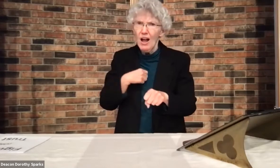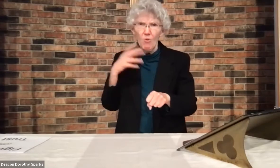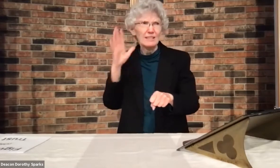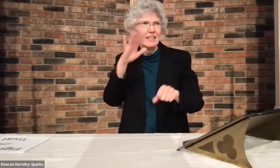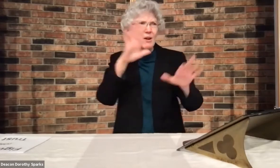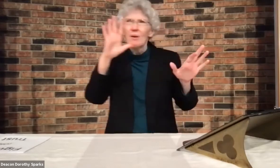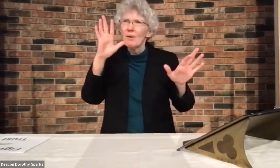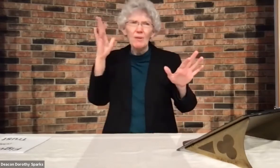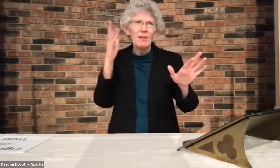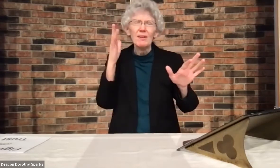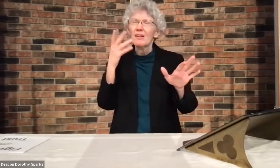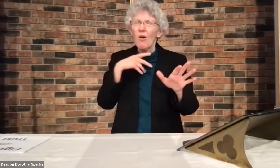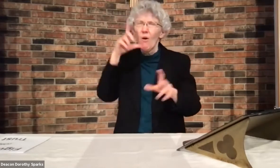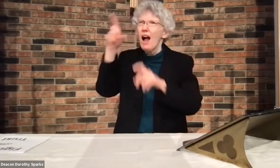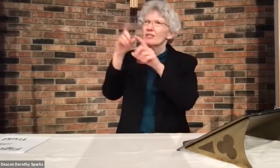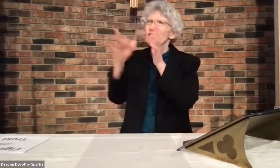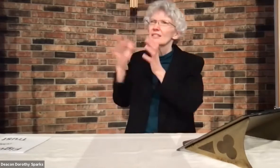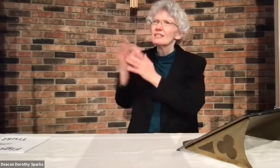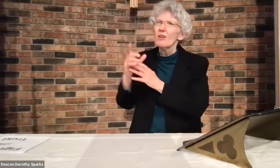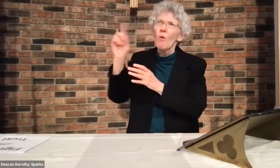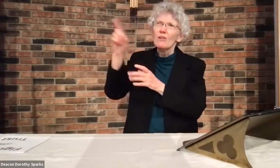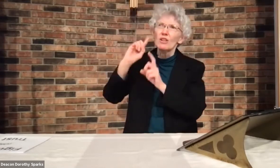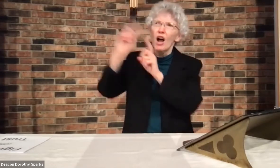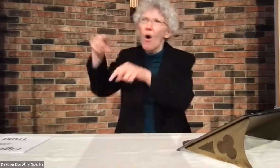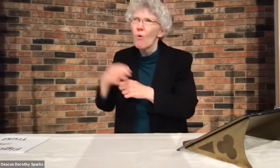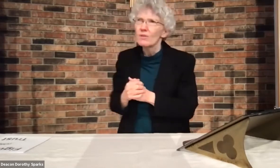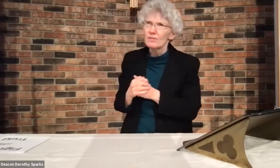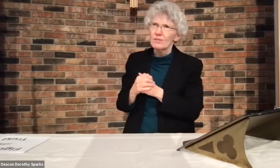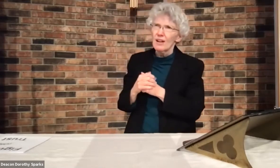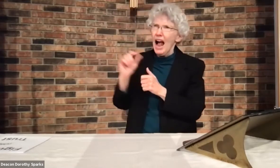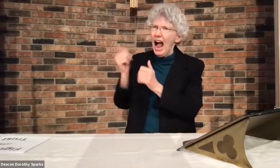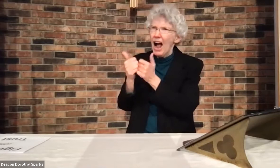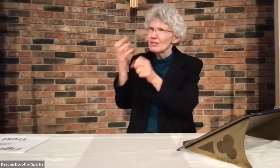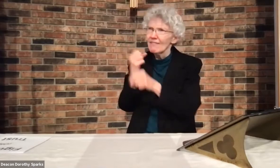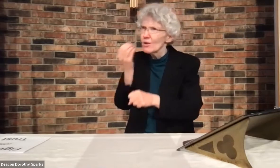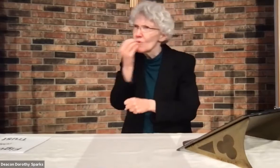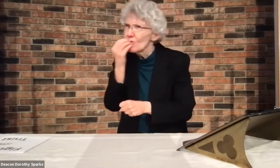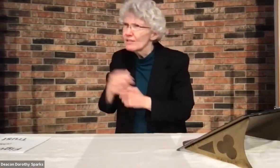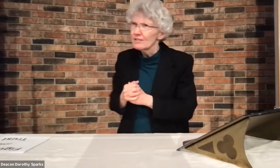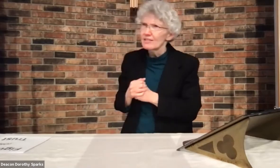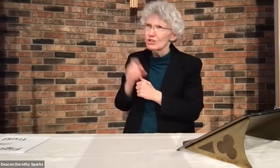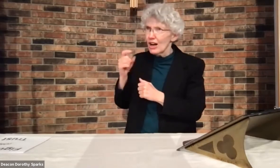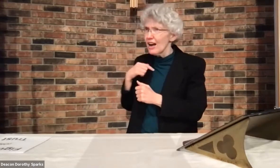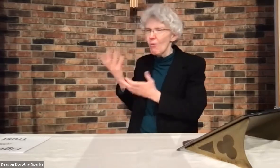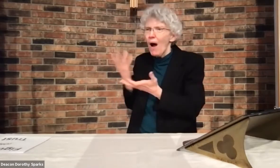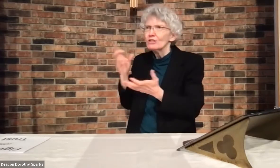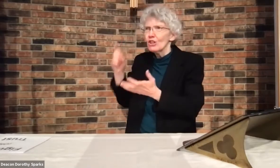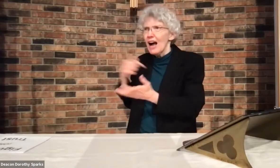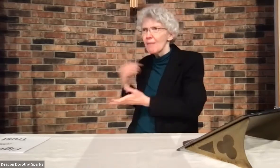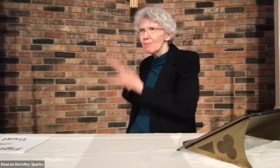Now, if I was in his shoes, I would say, "Oh, now wait a minute." I would have a lot of questions for him. I would say, "Where are we going?